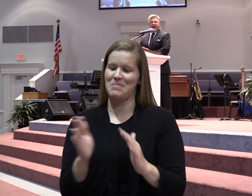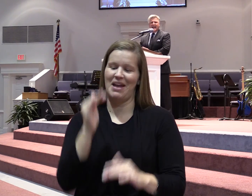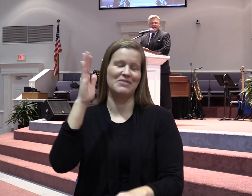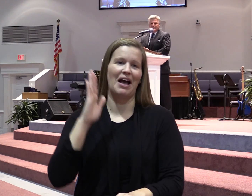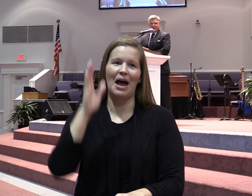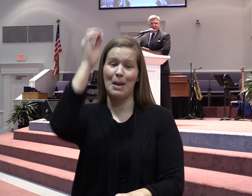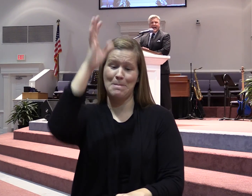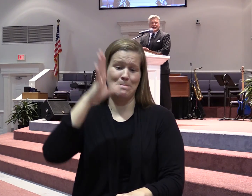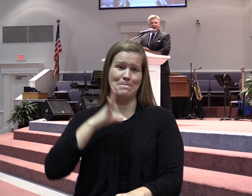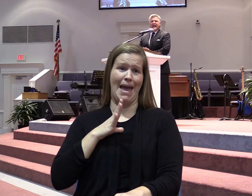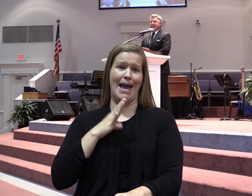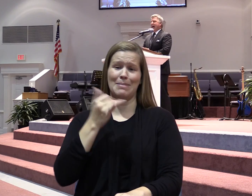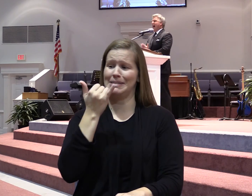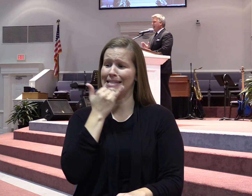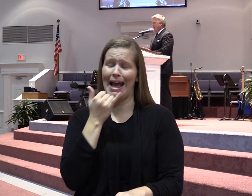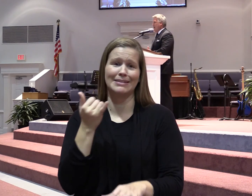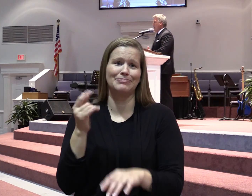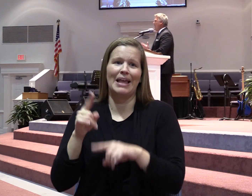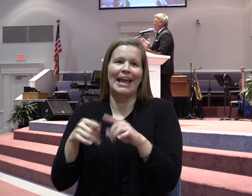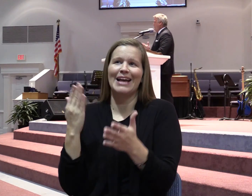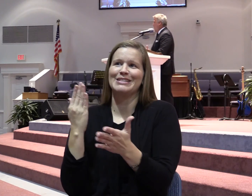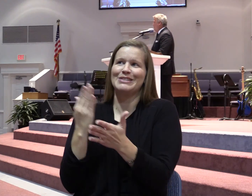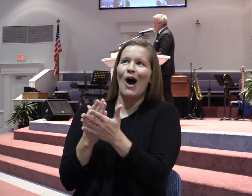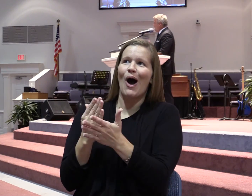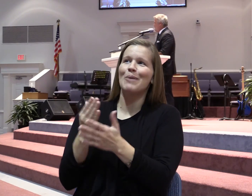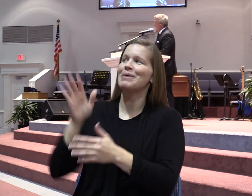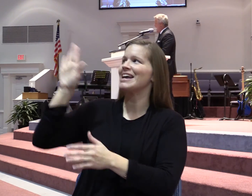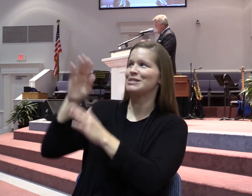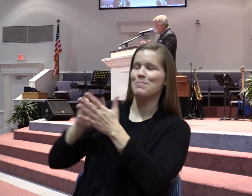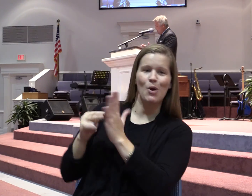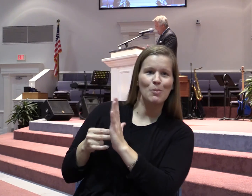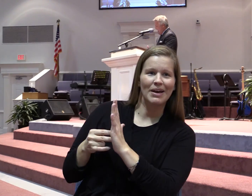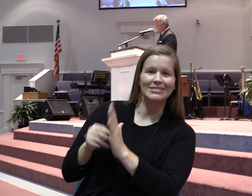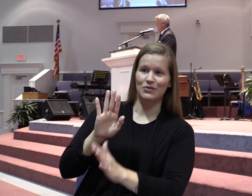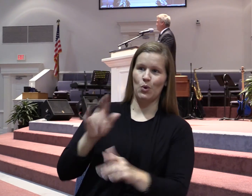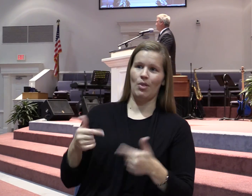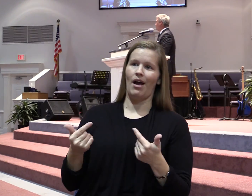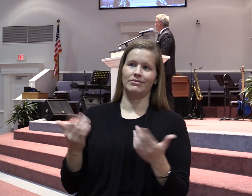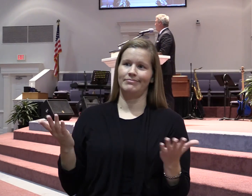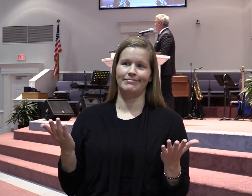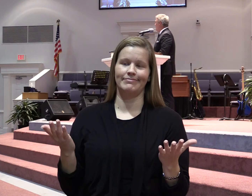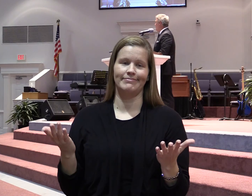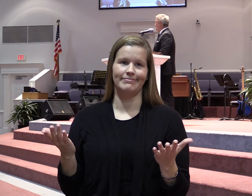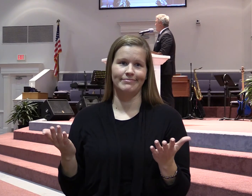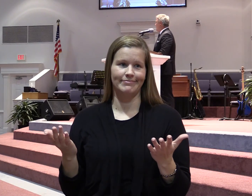Man and his mistakes cannot hinder the purpose of God in your life.